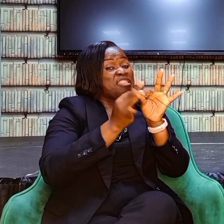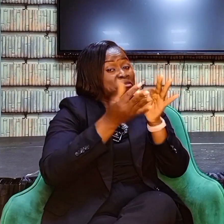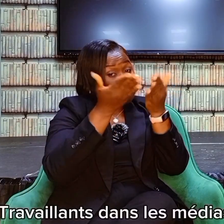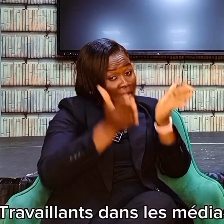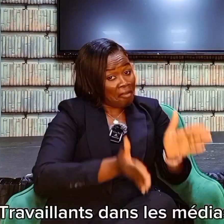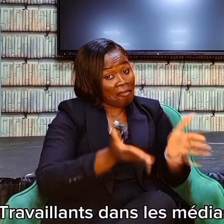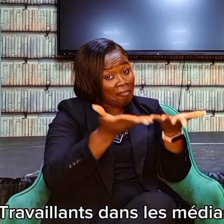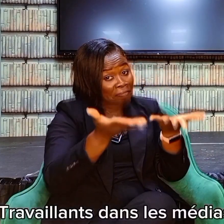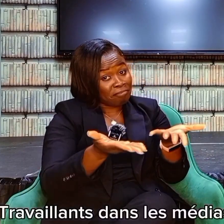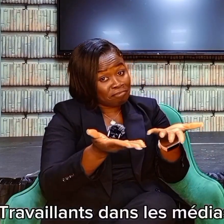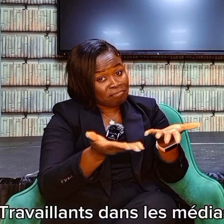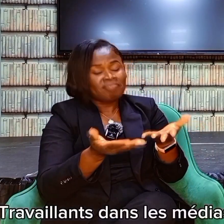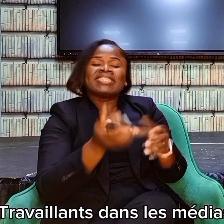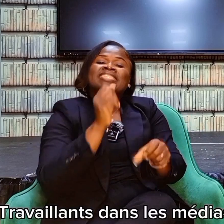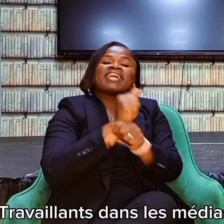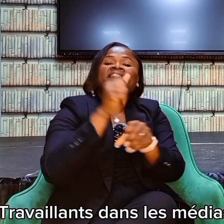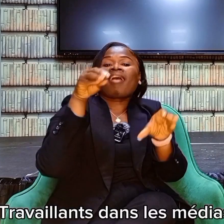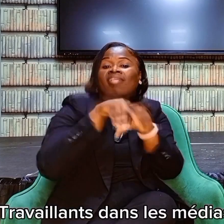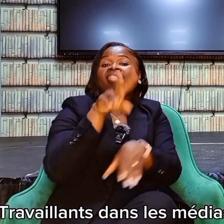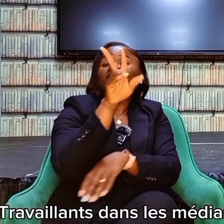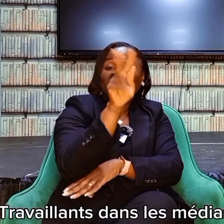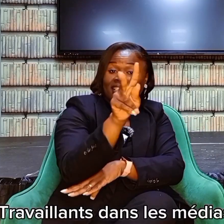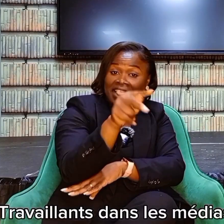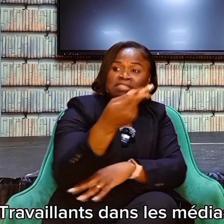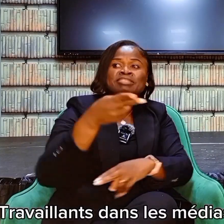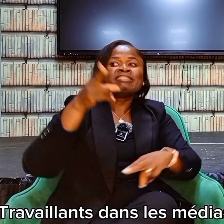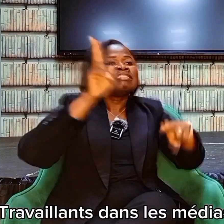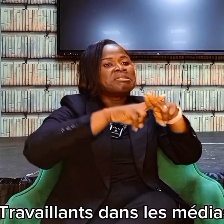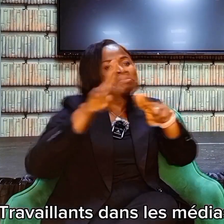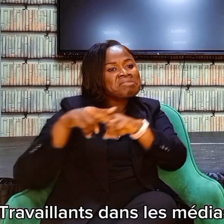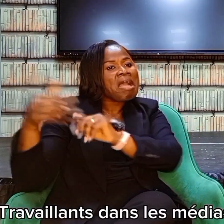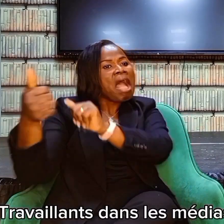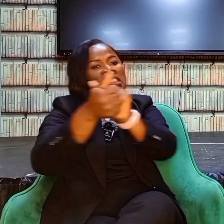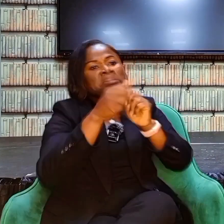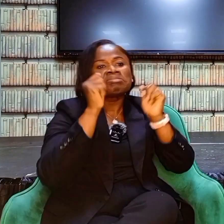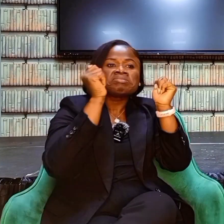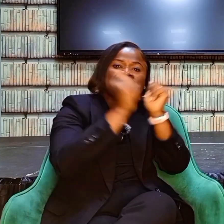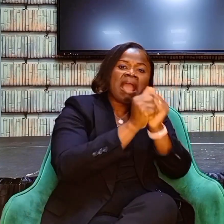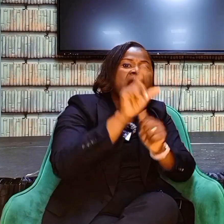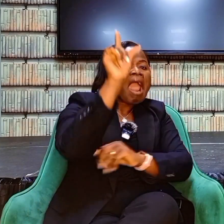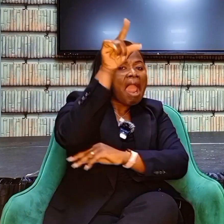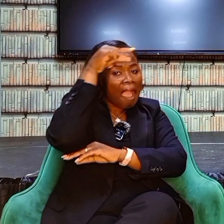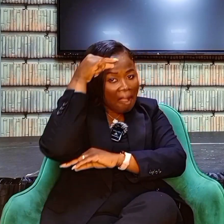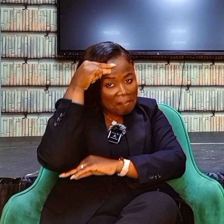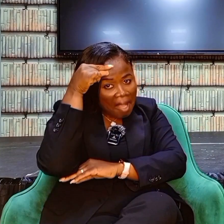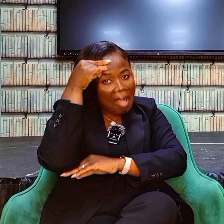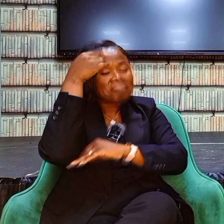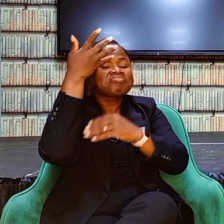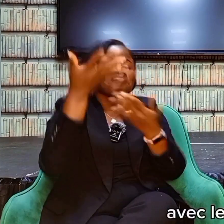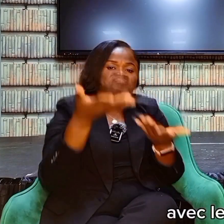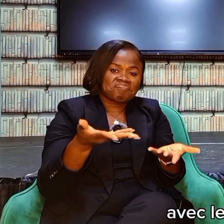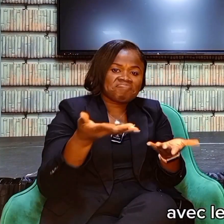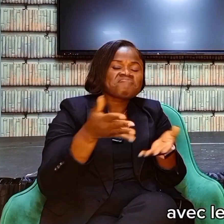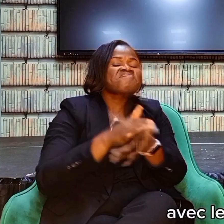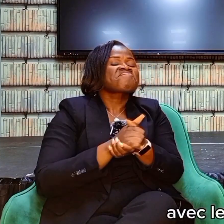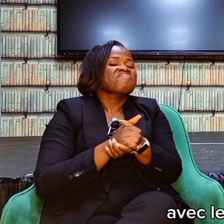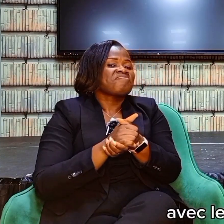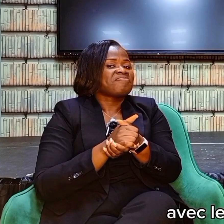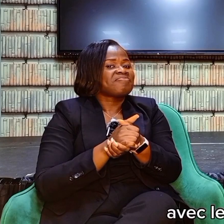working on media, sitting together with government, with